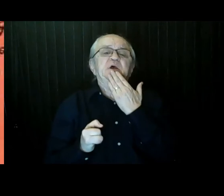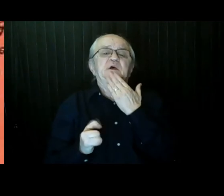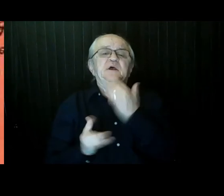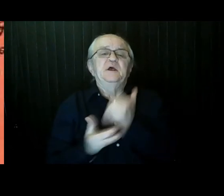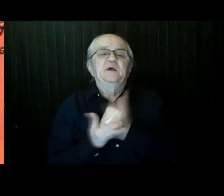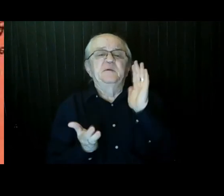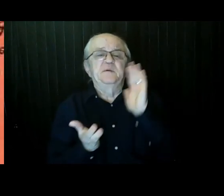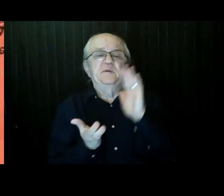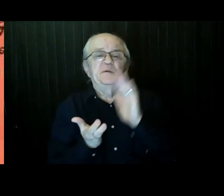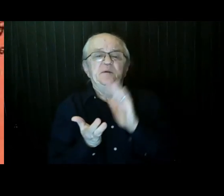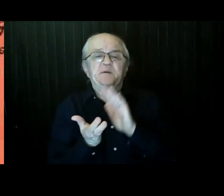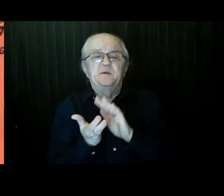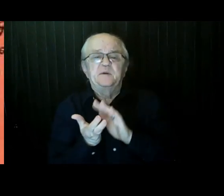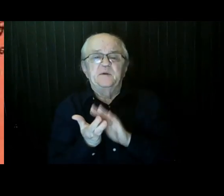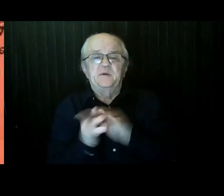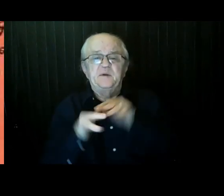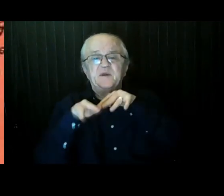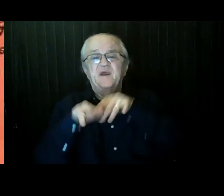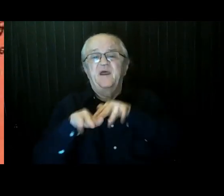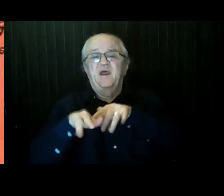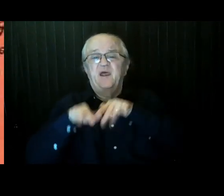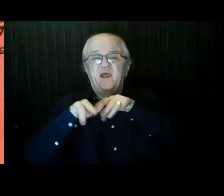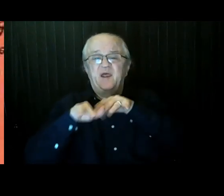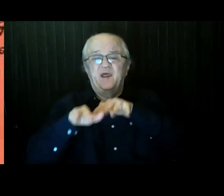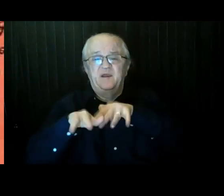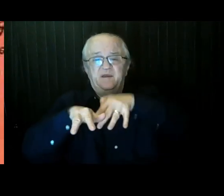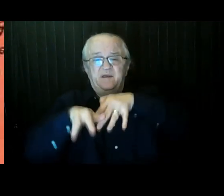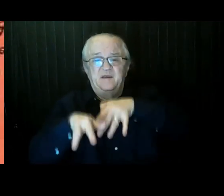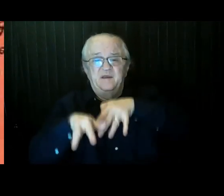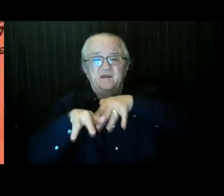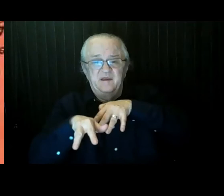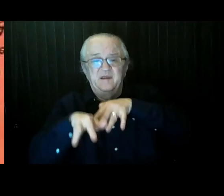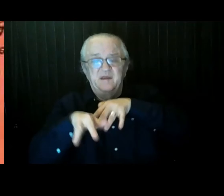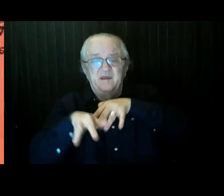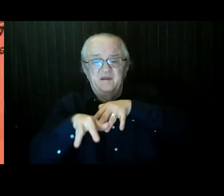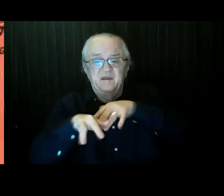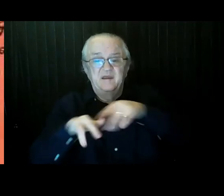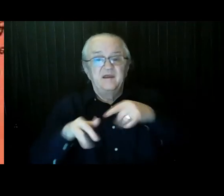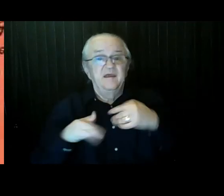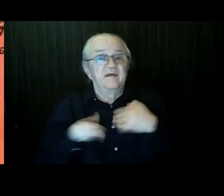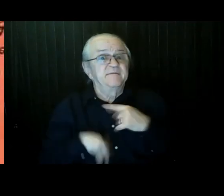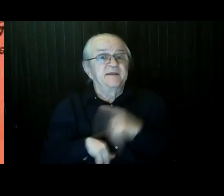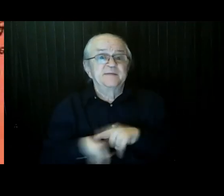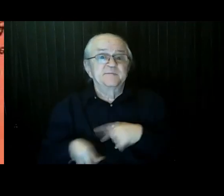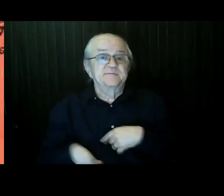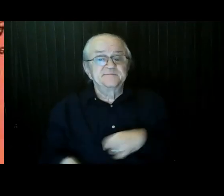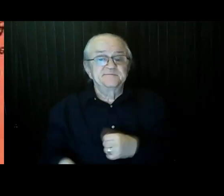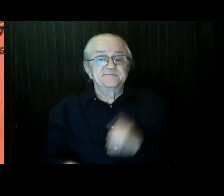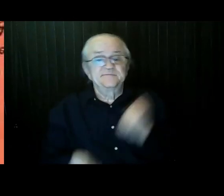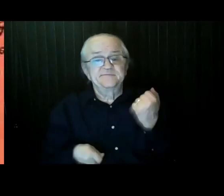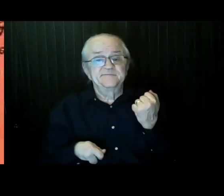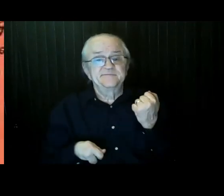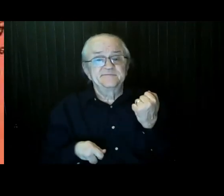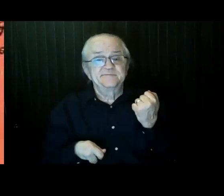soon it just comes to a stop. And seriously, whenever I have time, I just pick up a ukulele and I put my knee under the